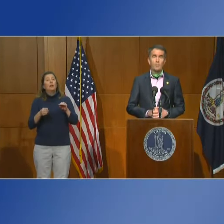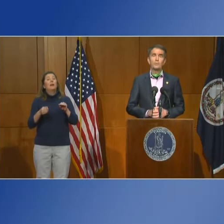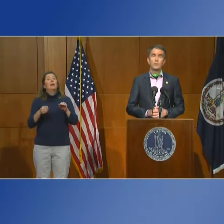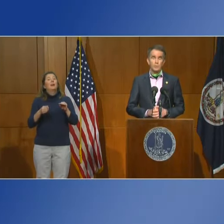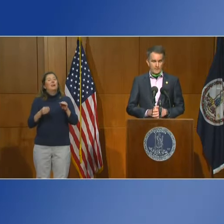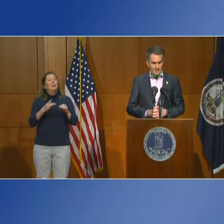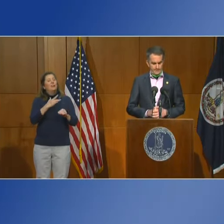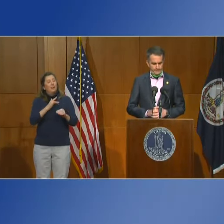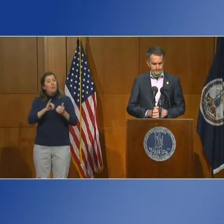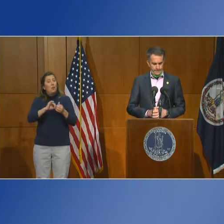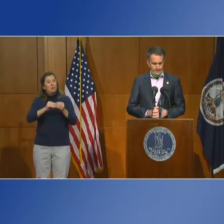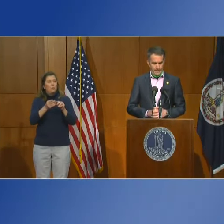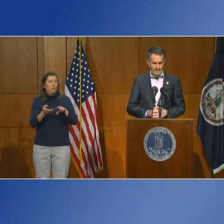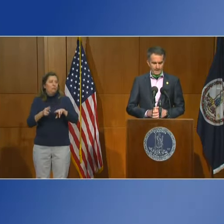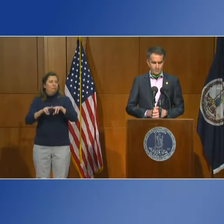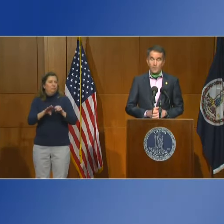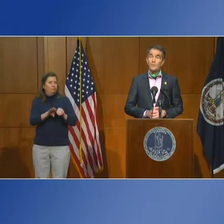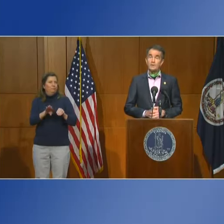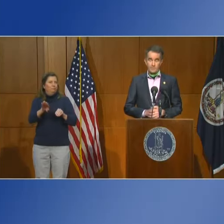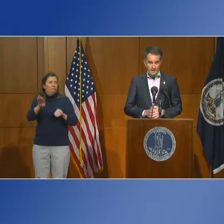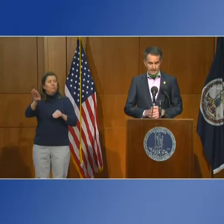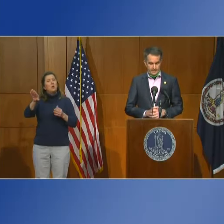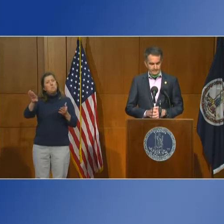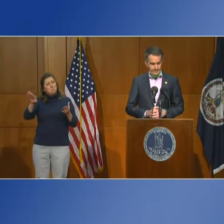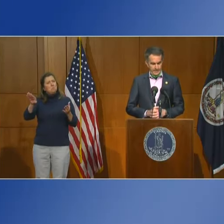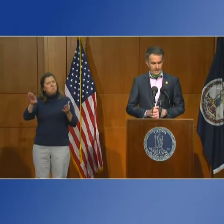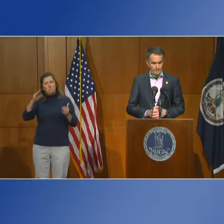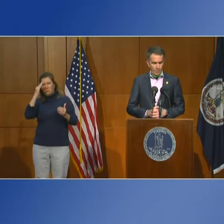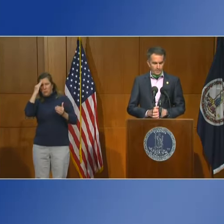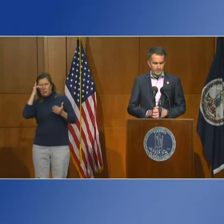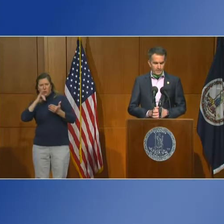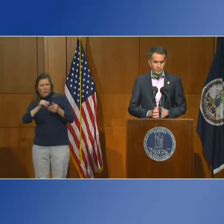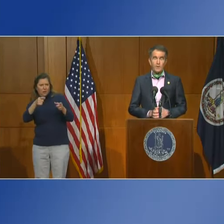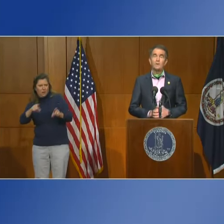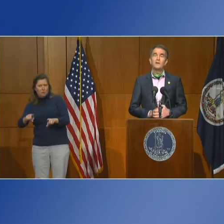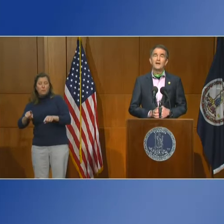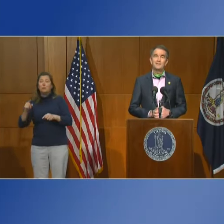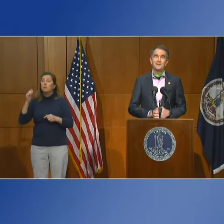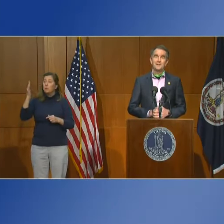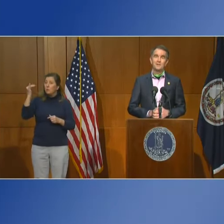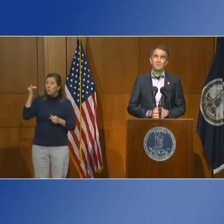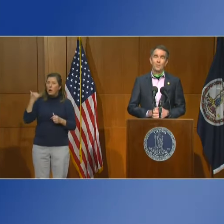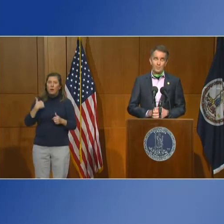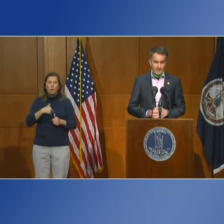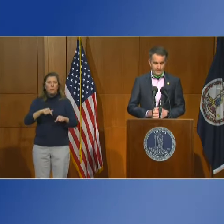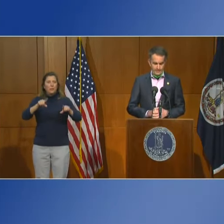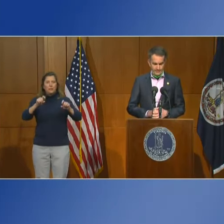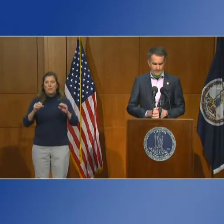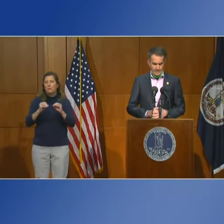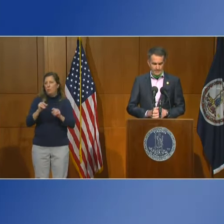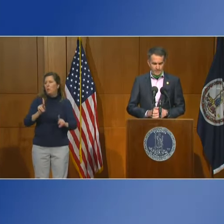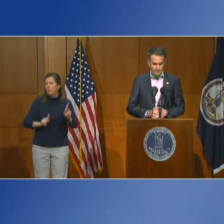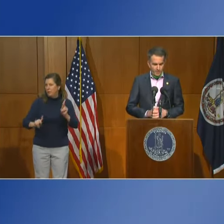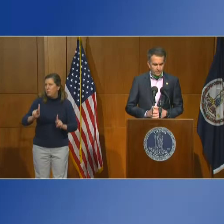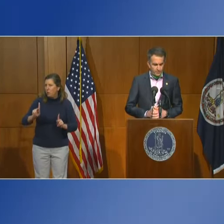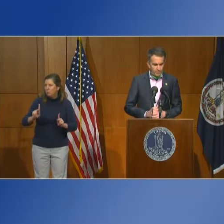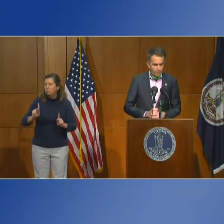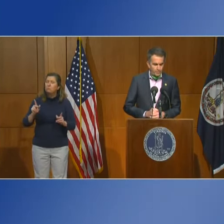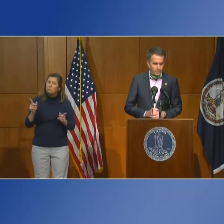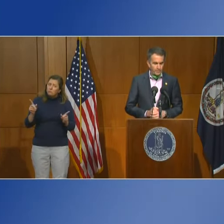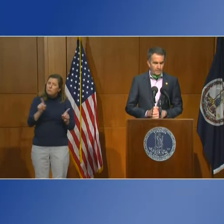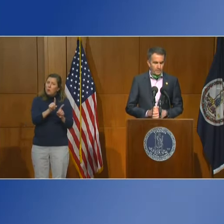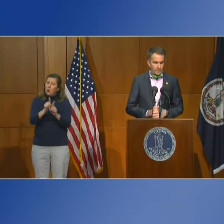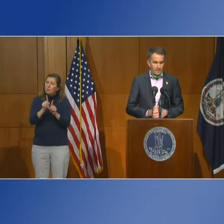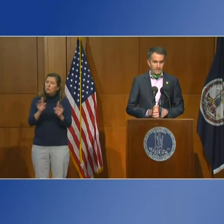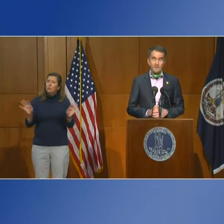these numbers are going up, and that is what we expect, in part because we are testing more people. But it's also